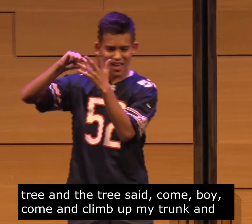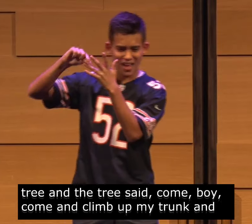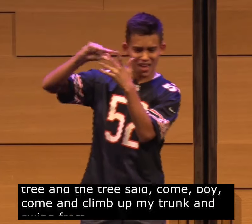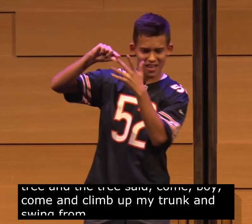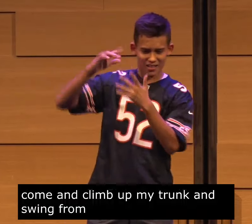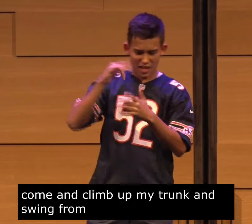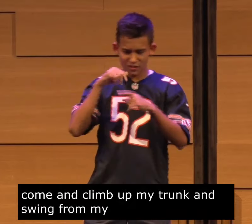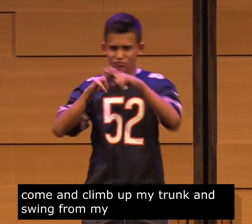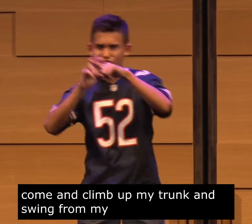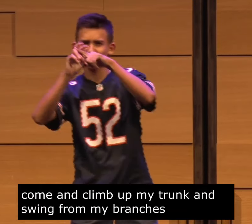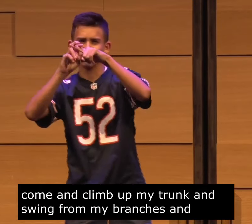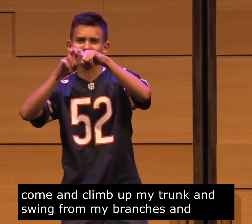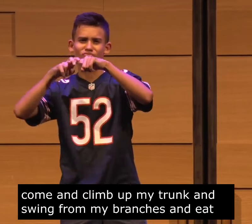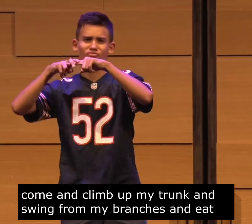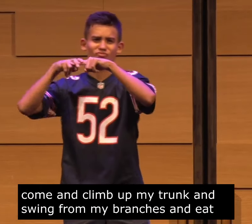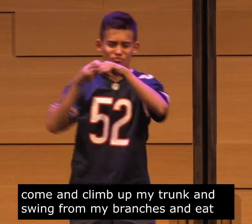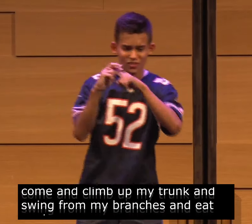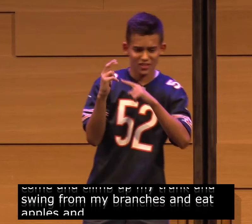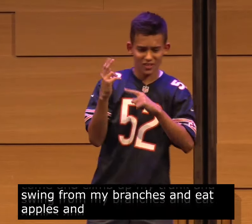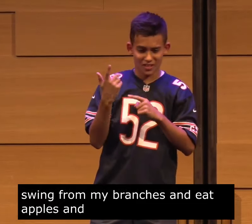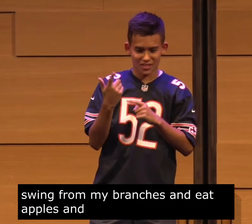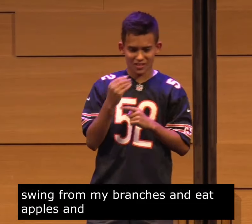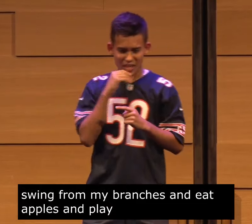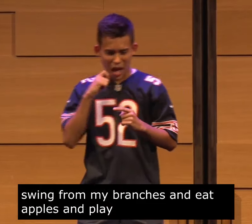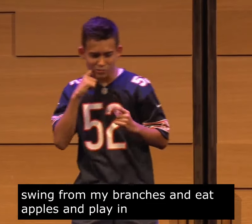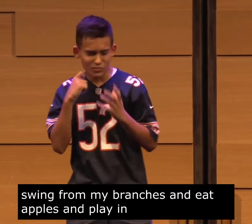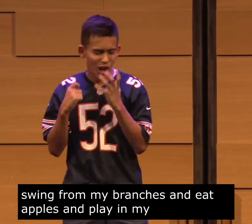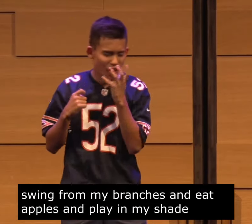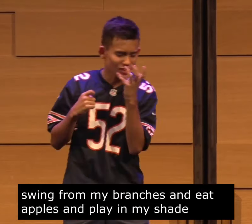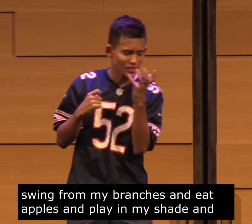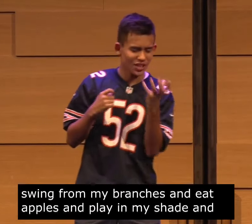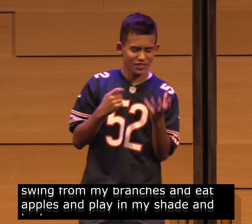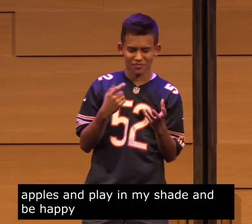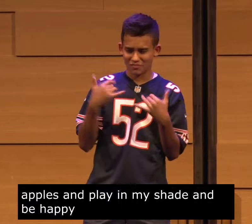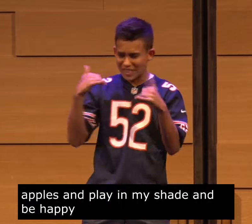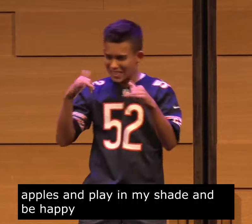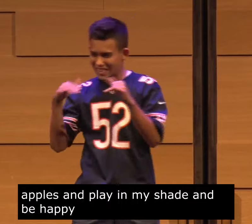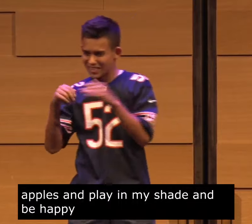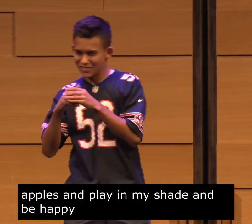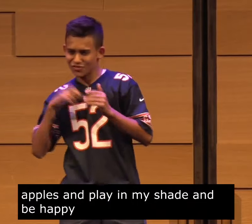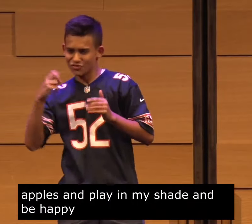my branches and eat apples and play in my shade and be happy."